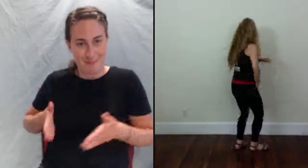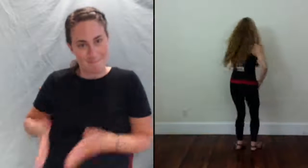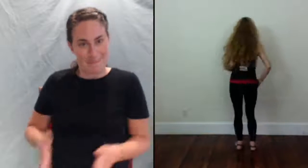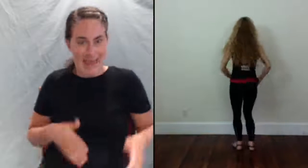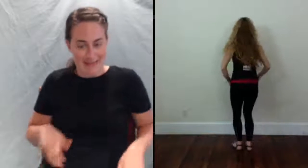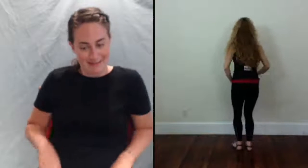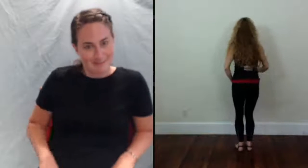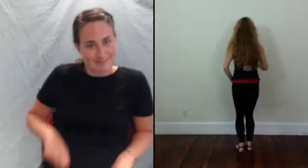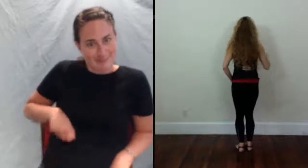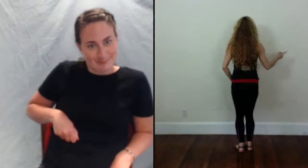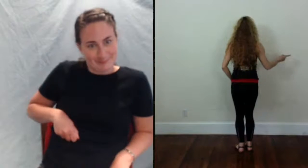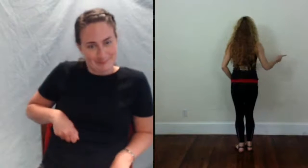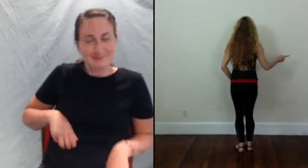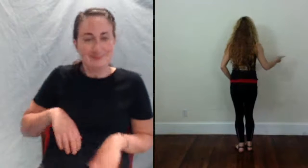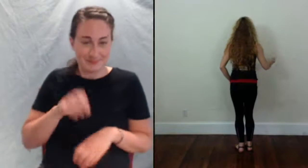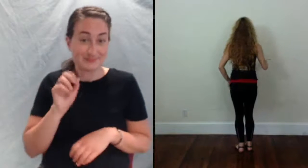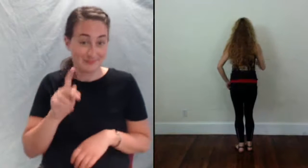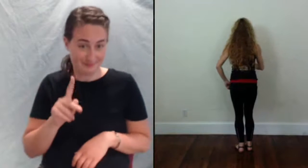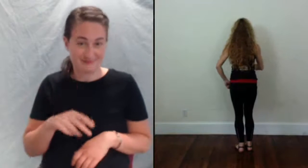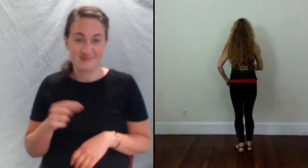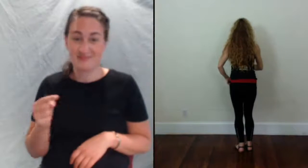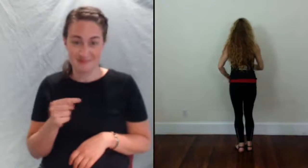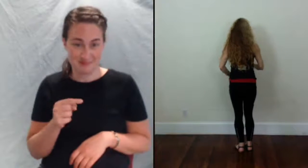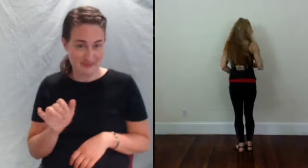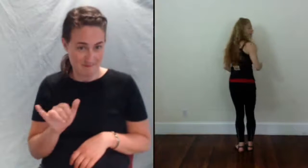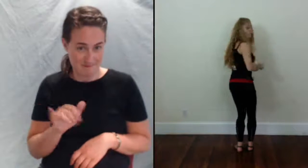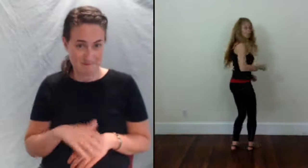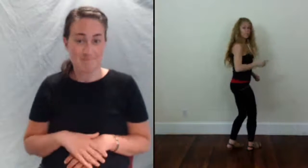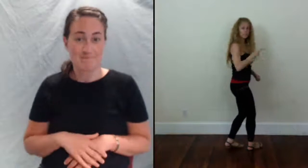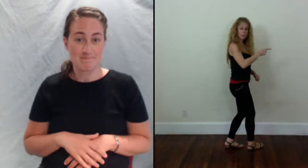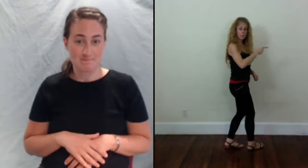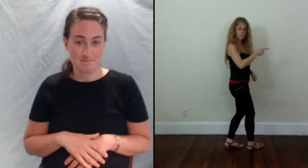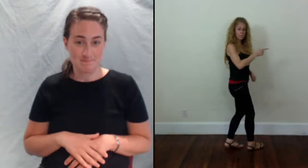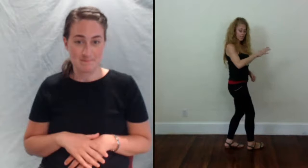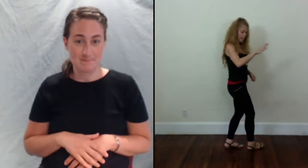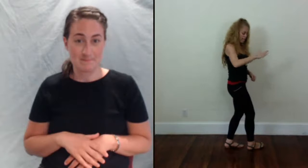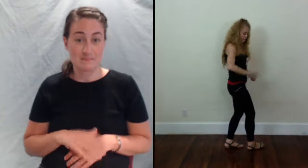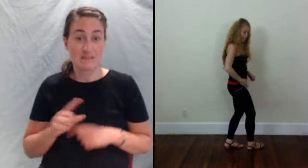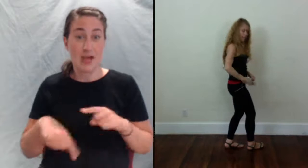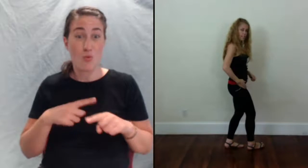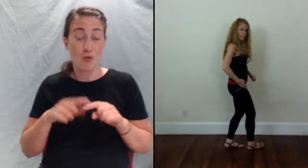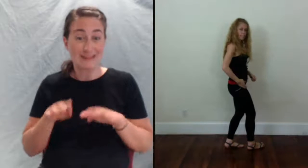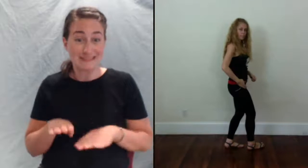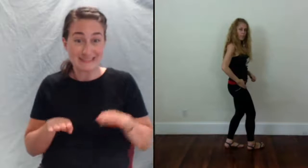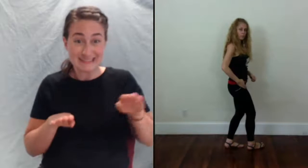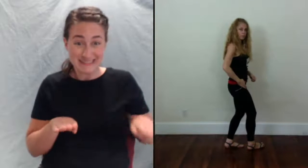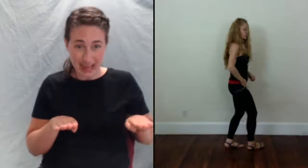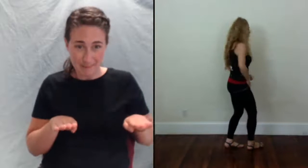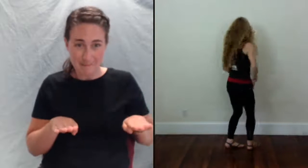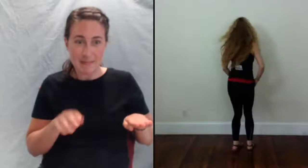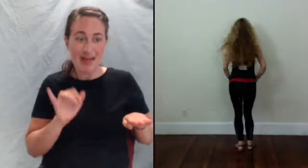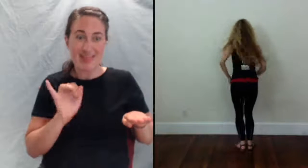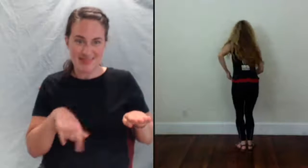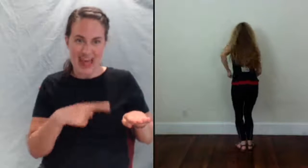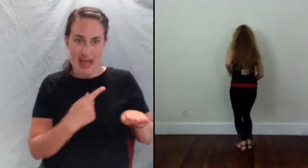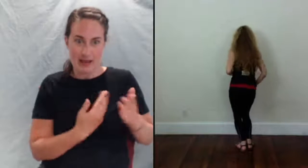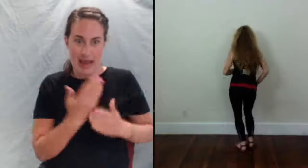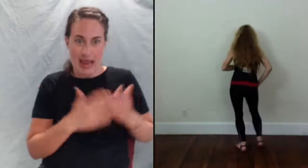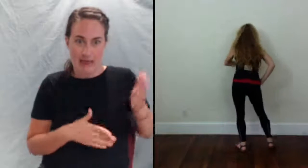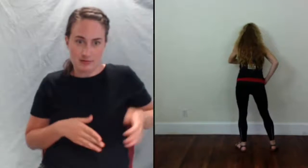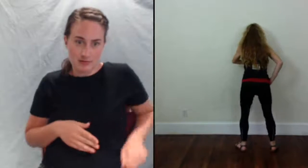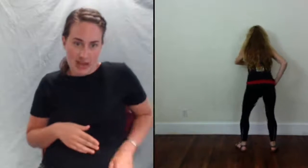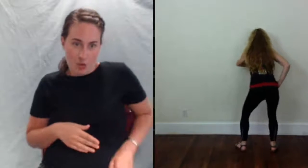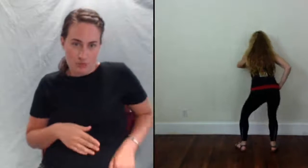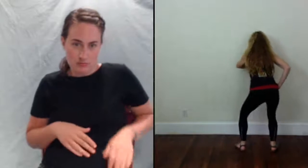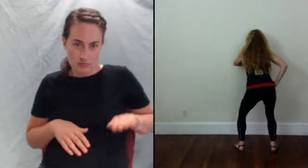down, okay? So we're stepping out to the side again, and when we're stepping to the side, that's the hand that's down. So we